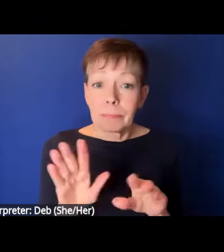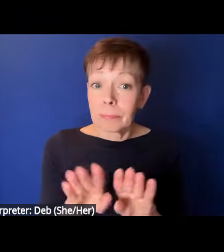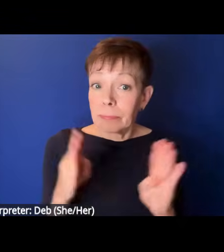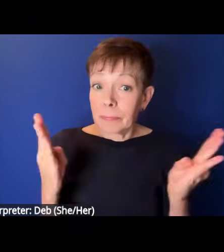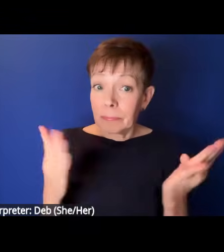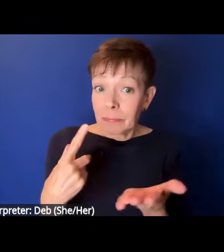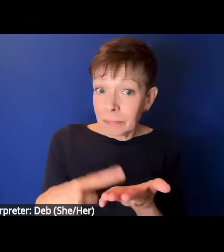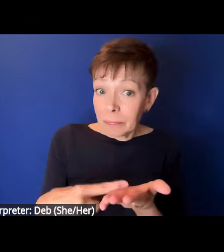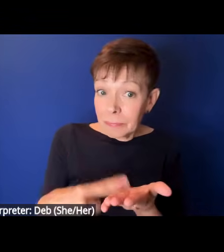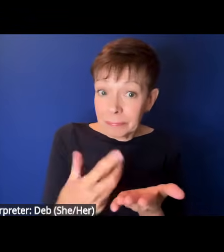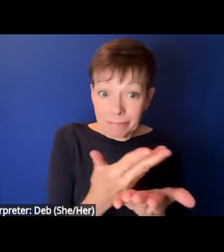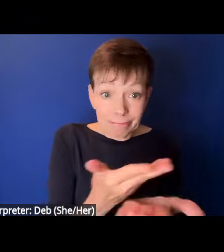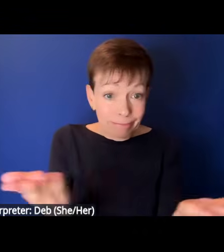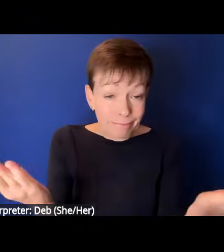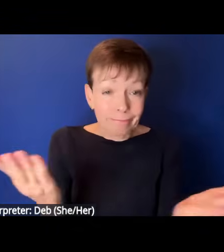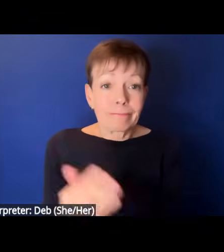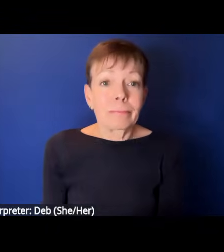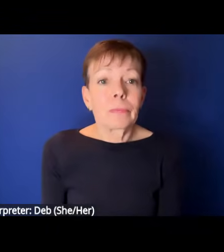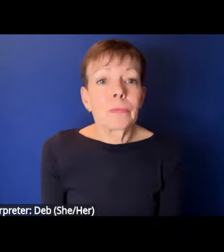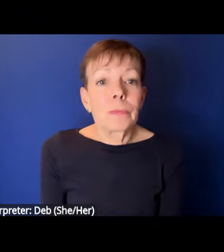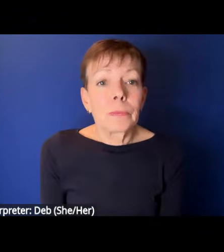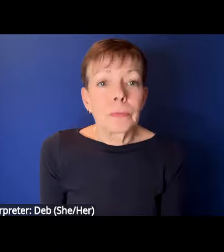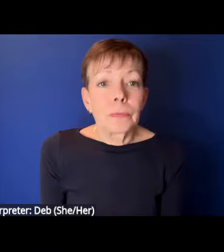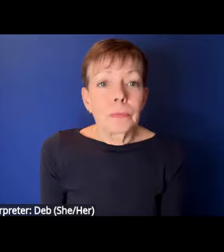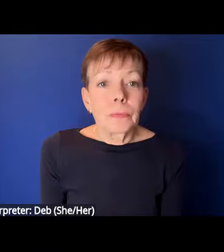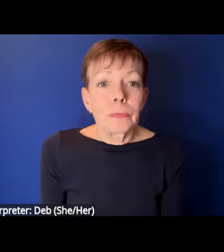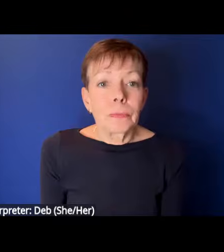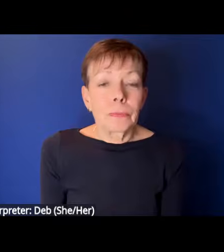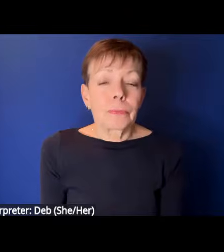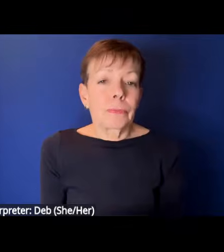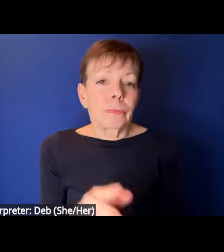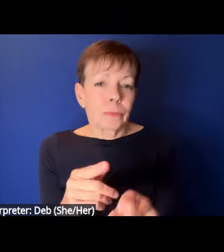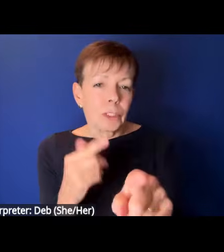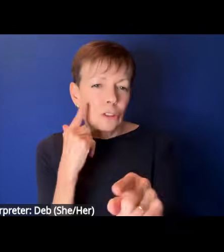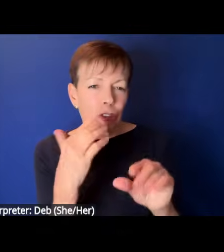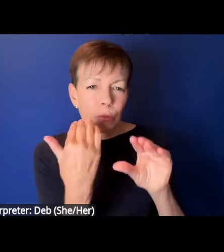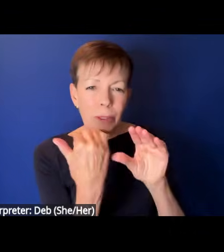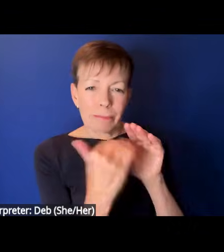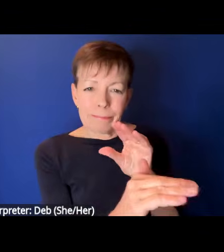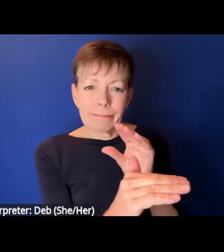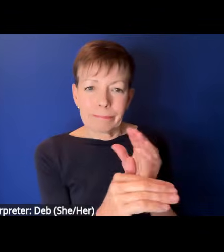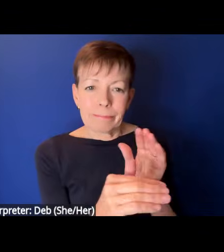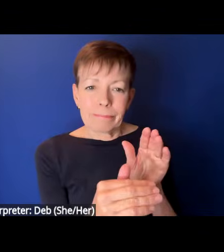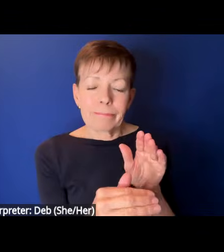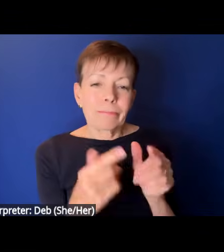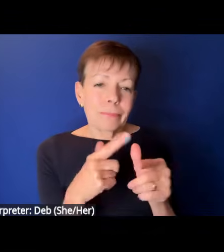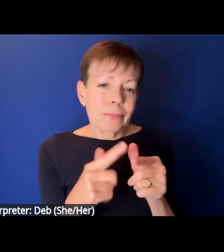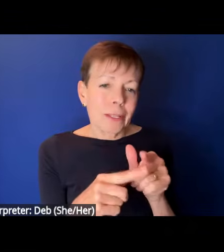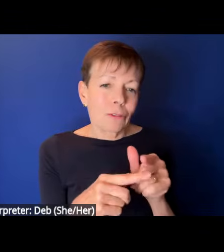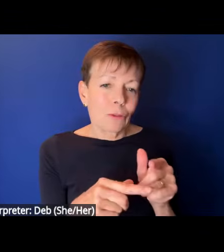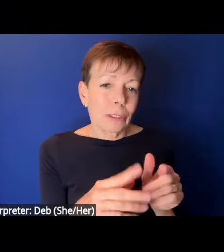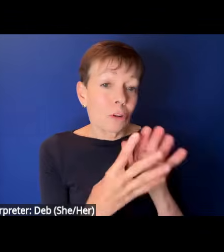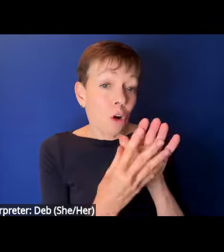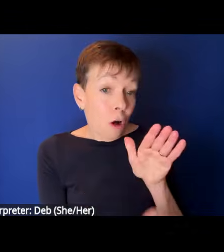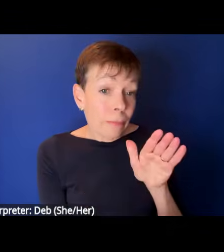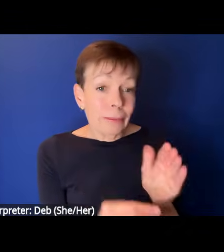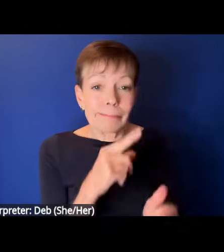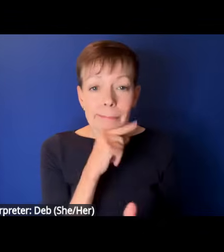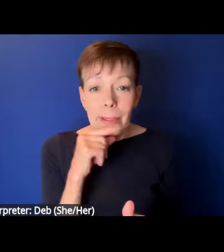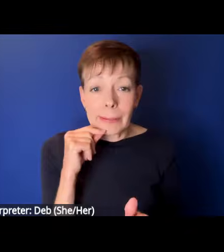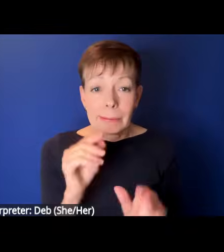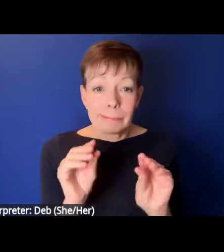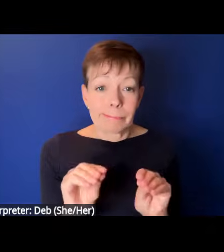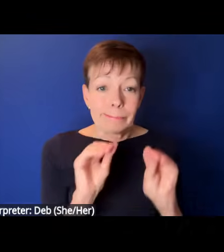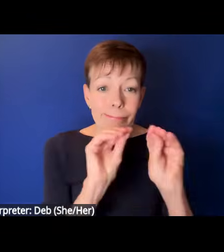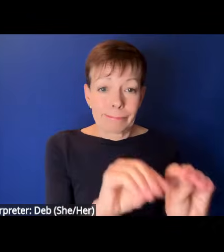and then secretary treasurer, trustee Quan is just gonna email that to you so that you can just copy and paste it into the record.